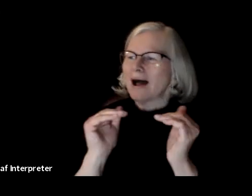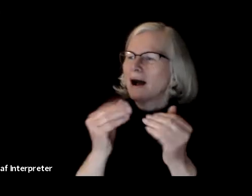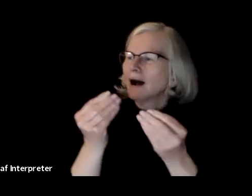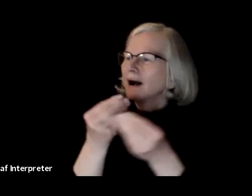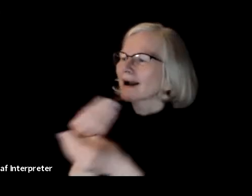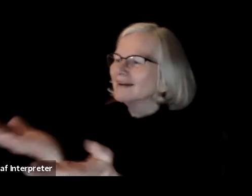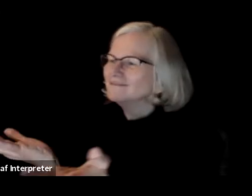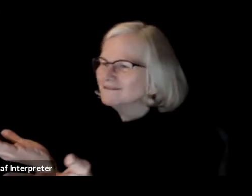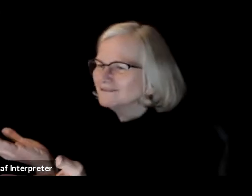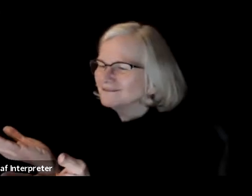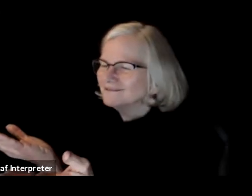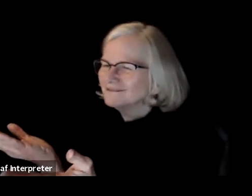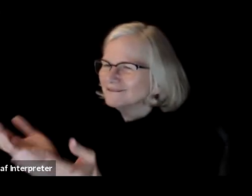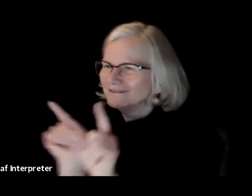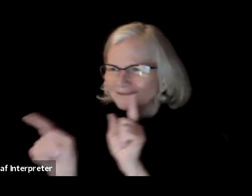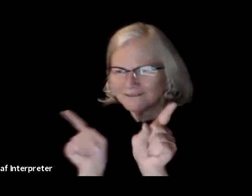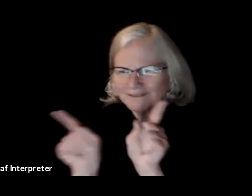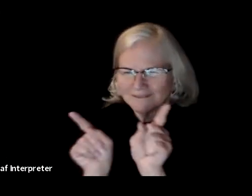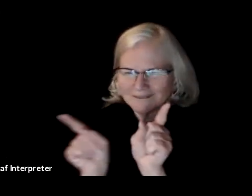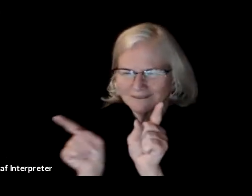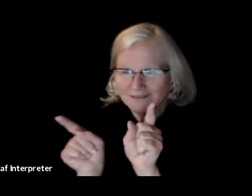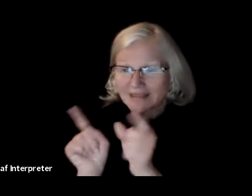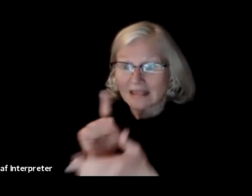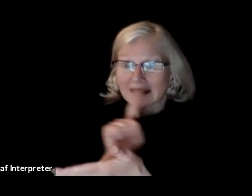still kind of within our usual.